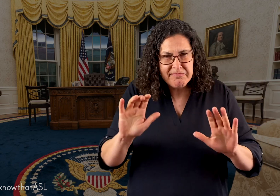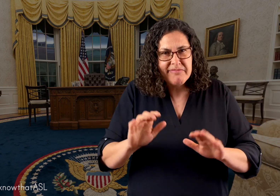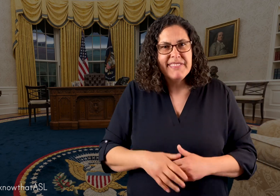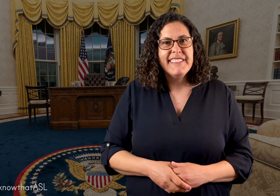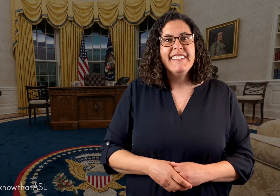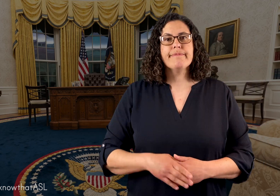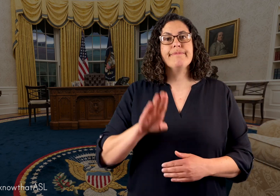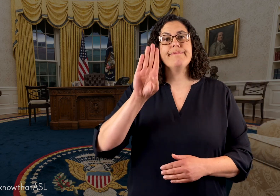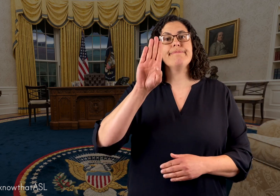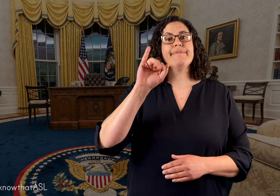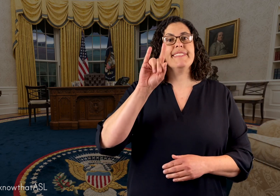as he can.